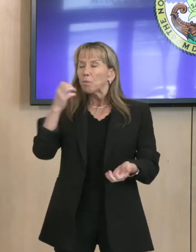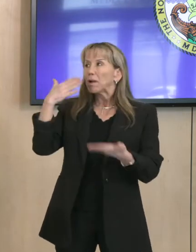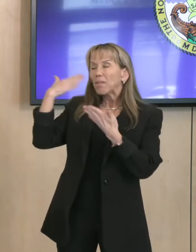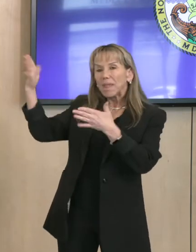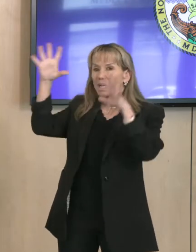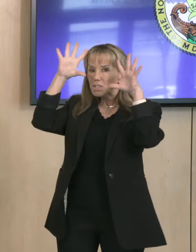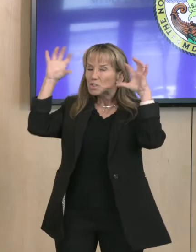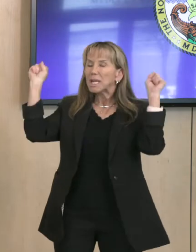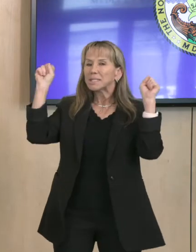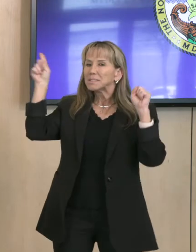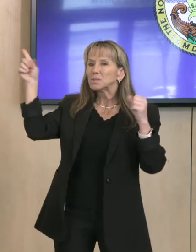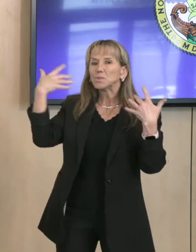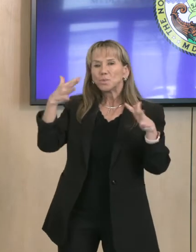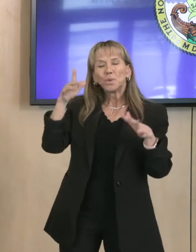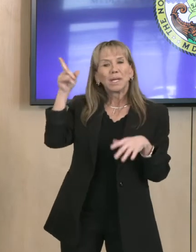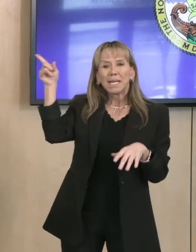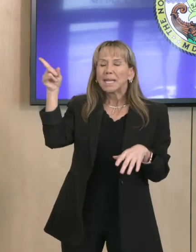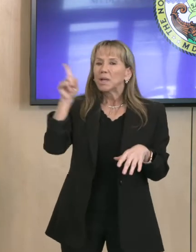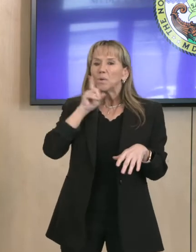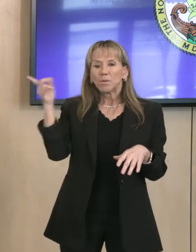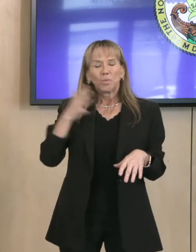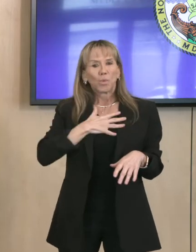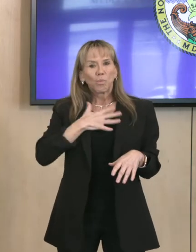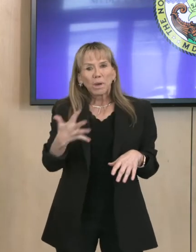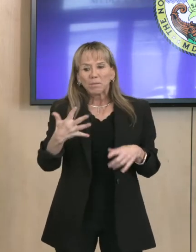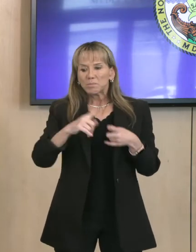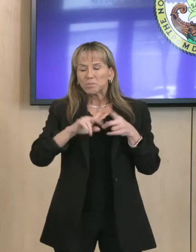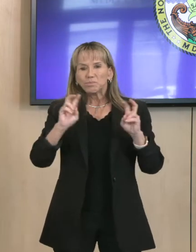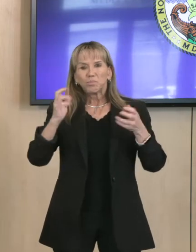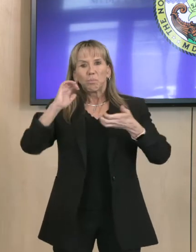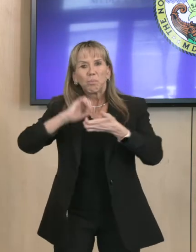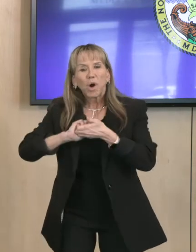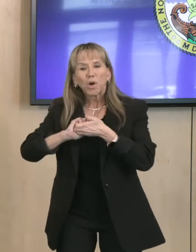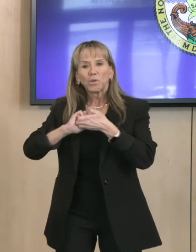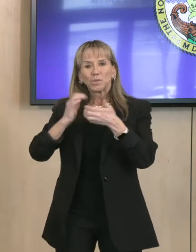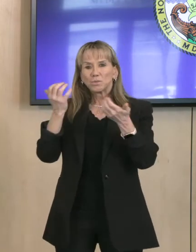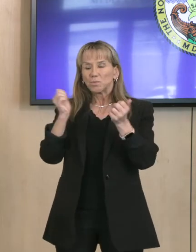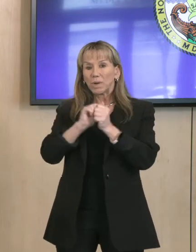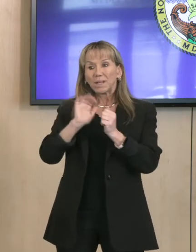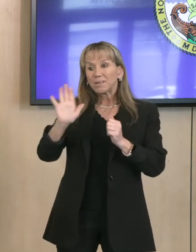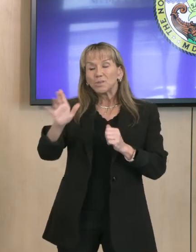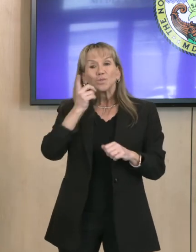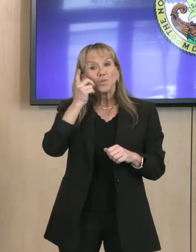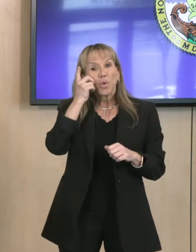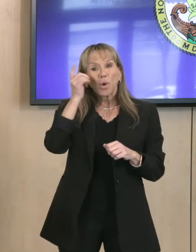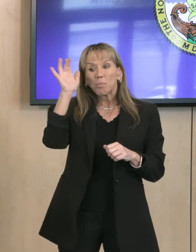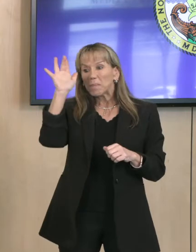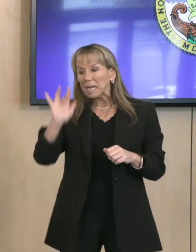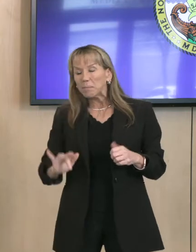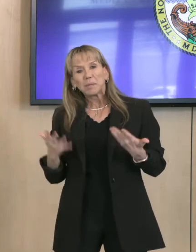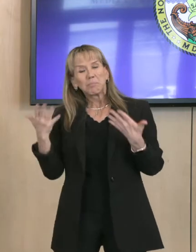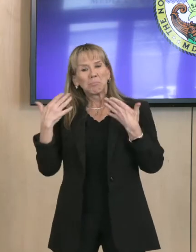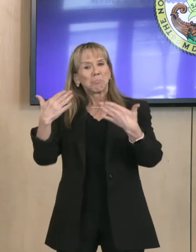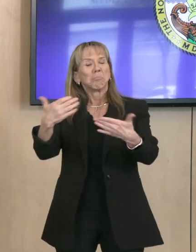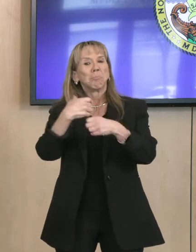Pradeep Khosla, for his incredible willingness to partner in making an empty dorm available